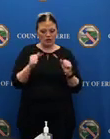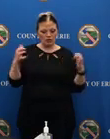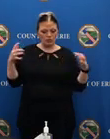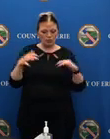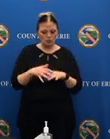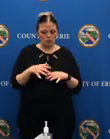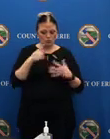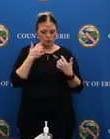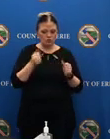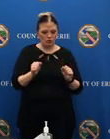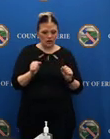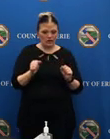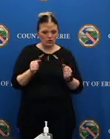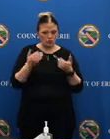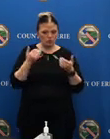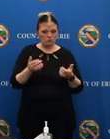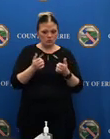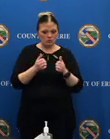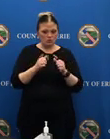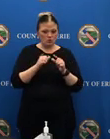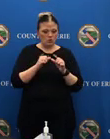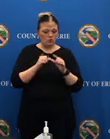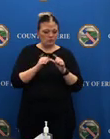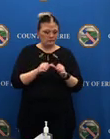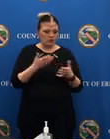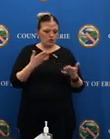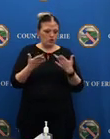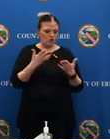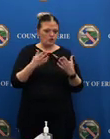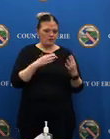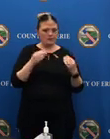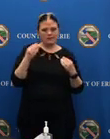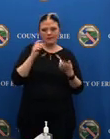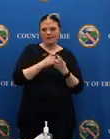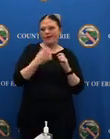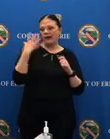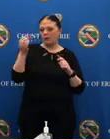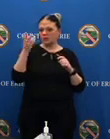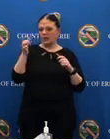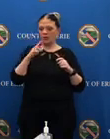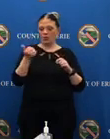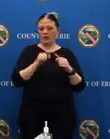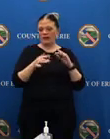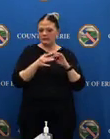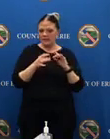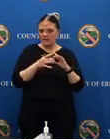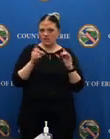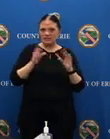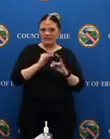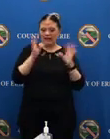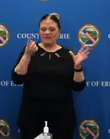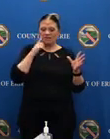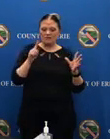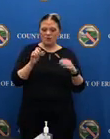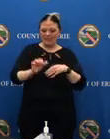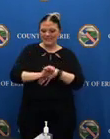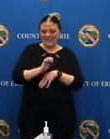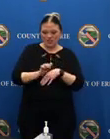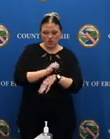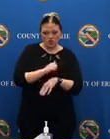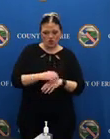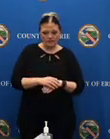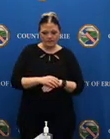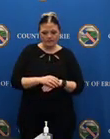are maybe trying to move their services outdoors or something like that, and if there are any messages, obviously, for the danger of those